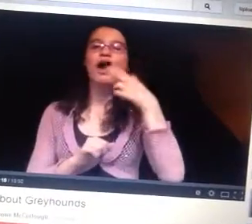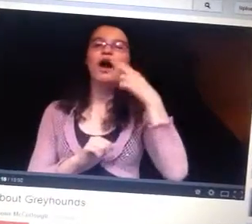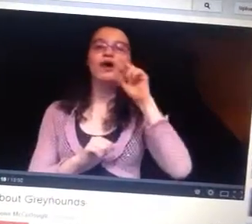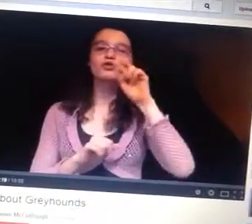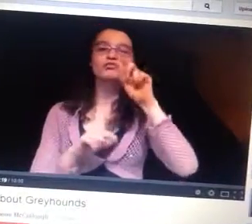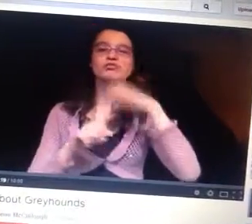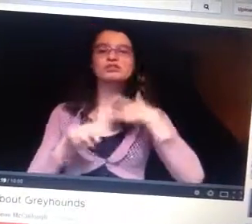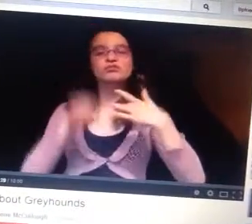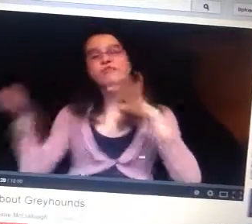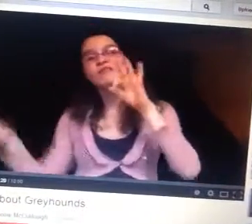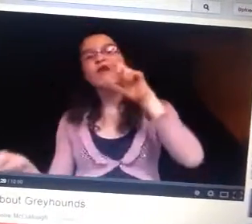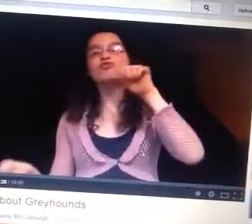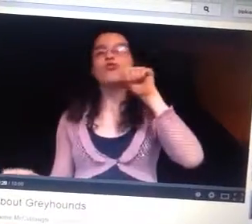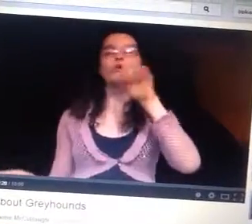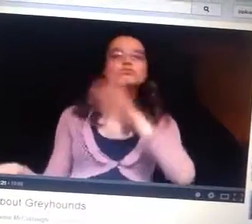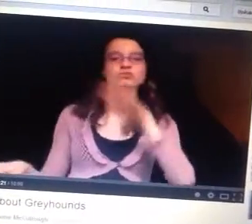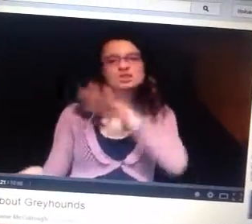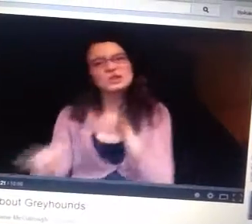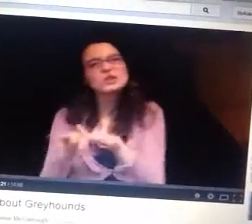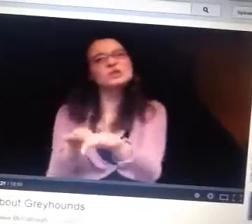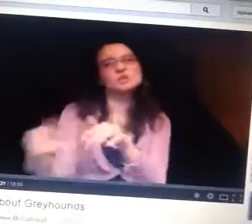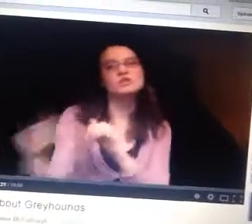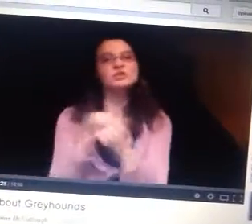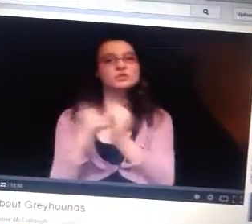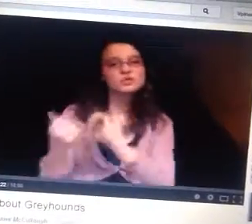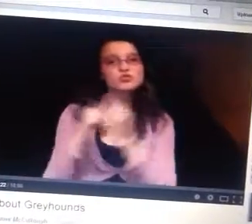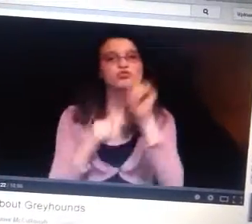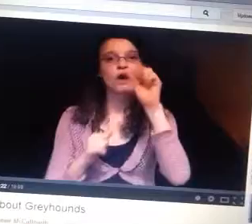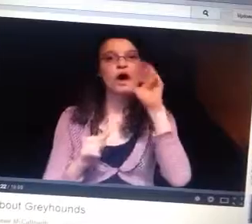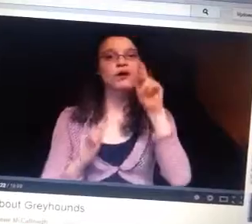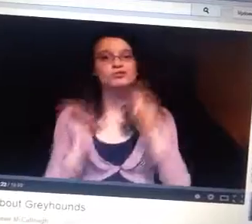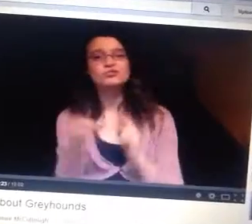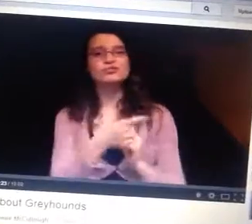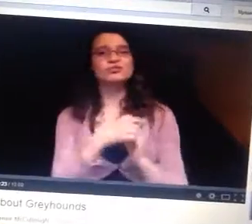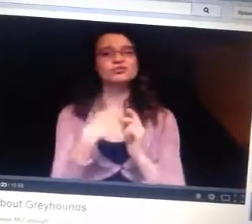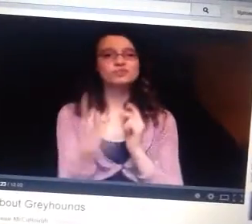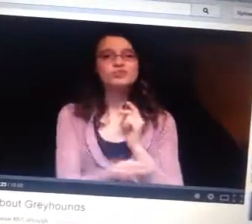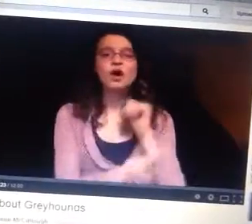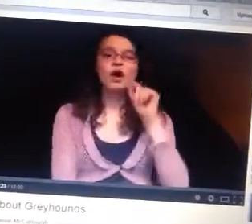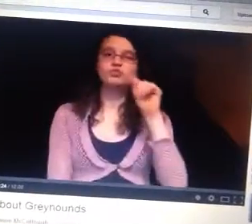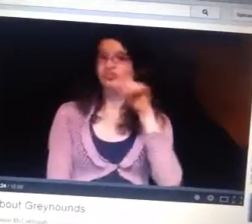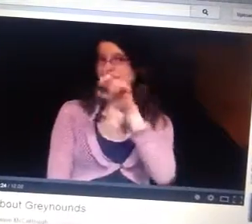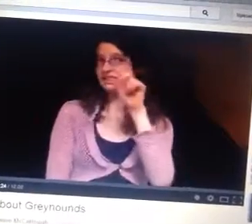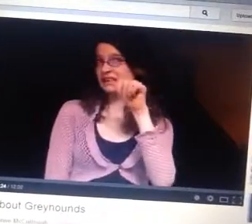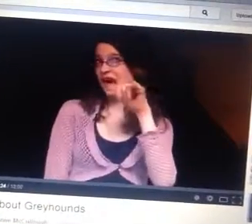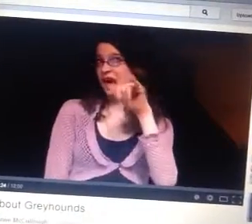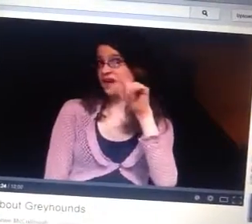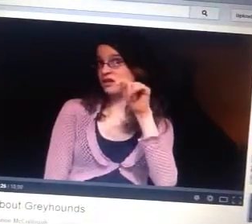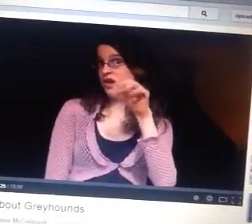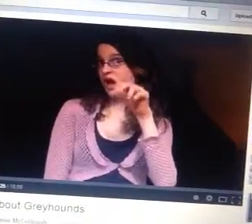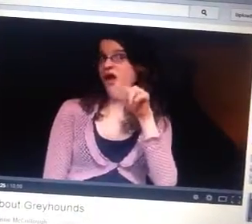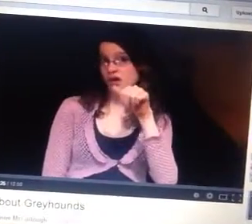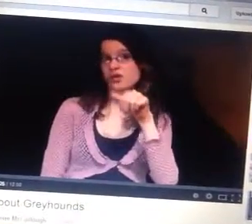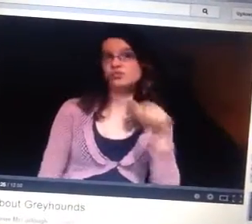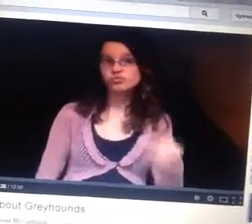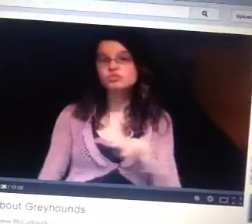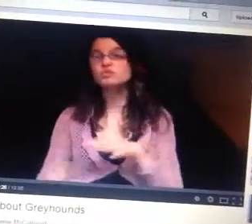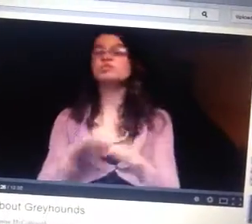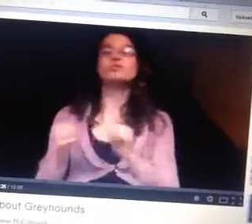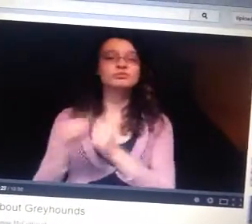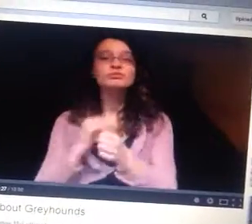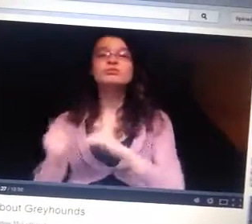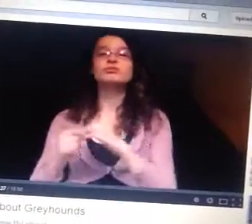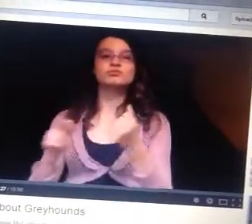He's an ex-race Greyhound dog from the Florida area. He did competition, ran around the track in